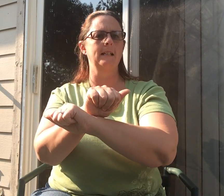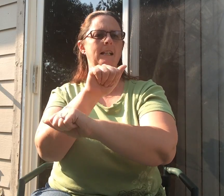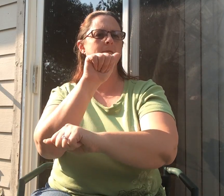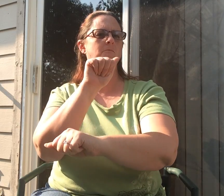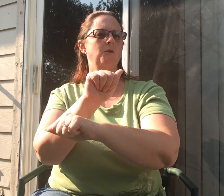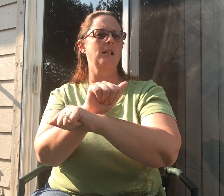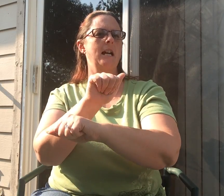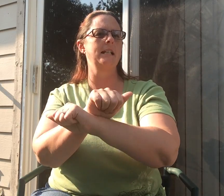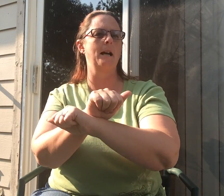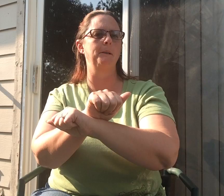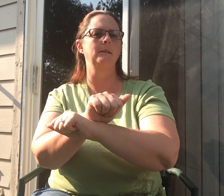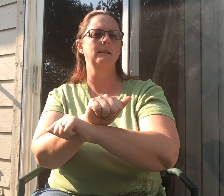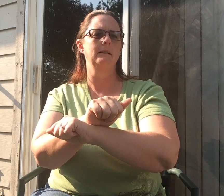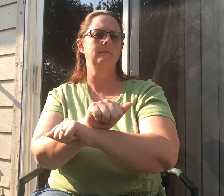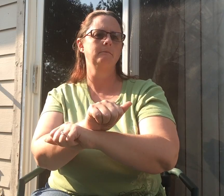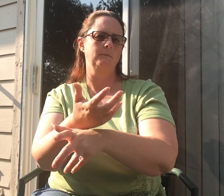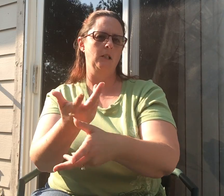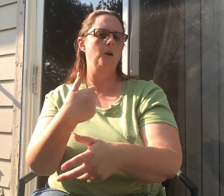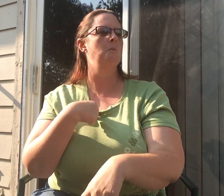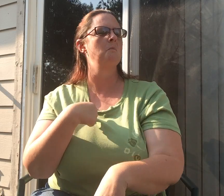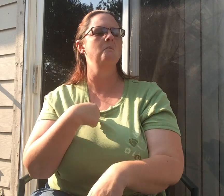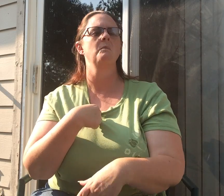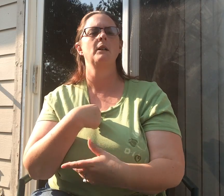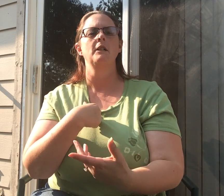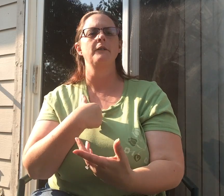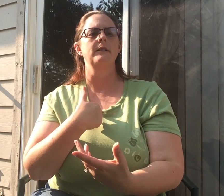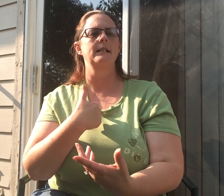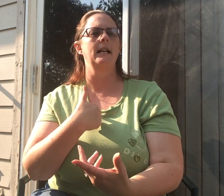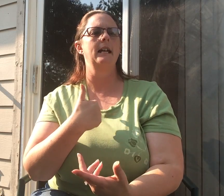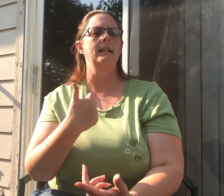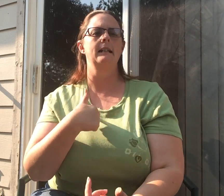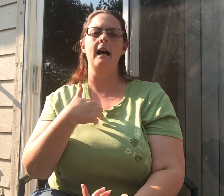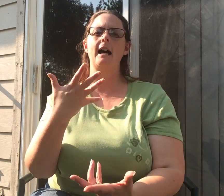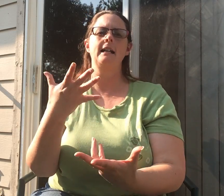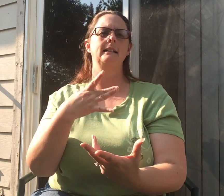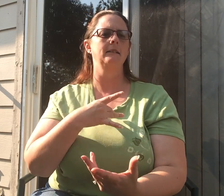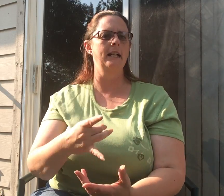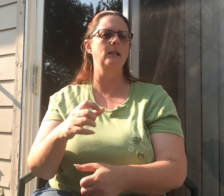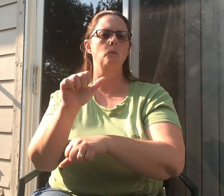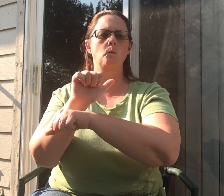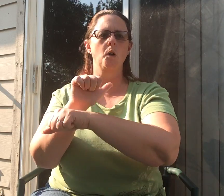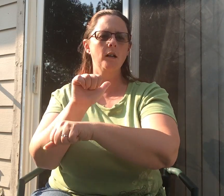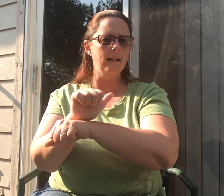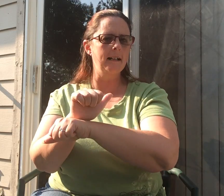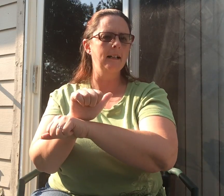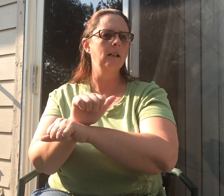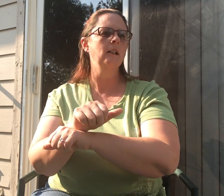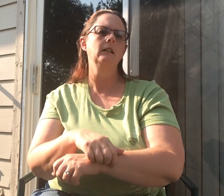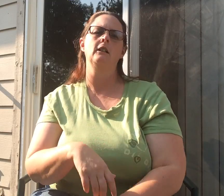and just kind of tap it. So you can say, I like work,